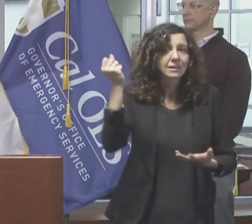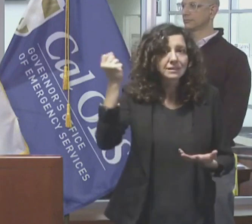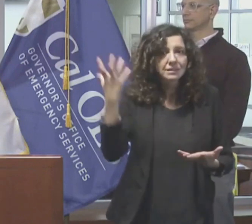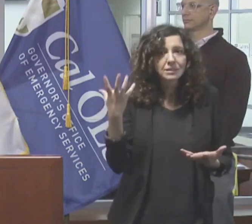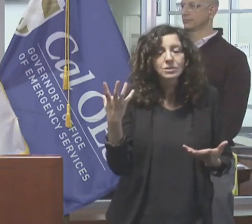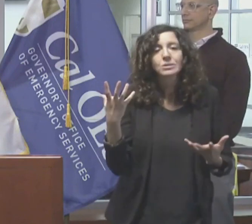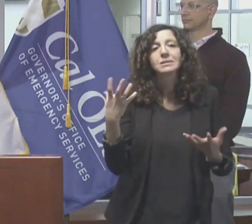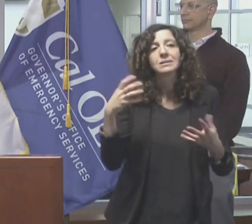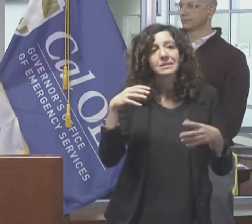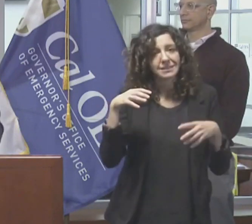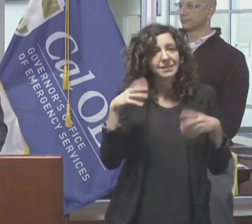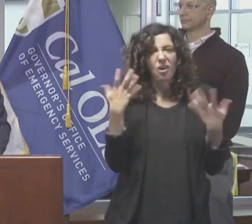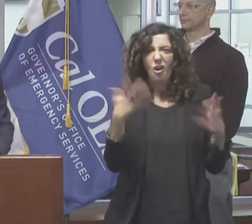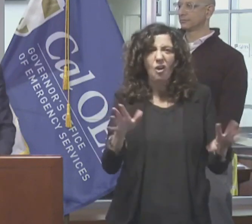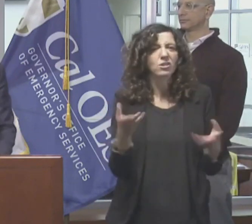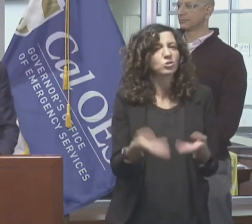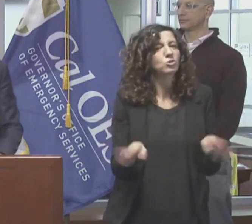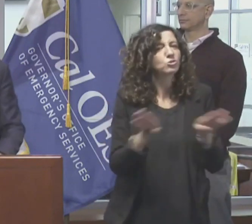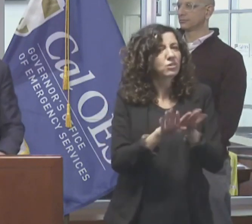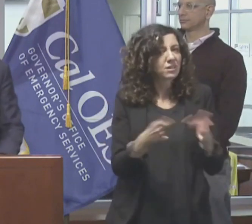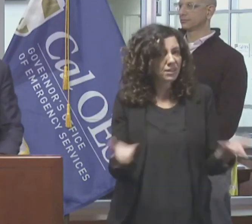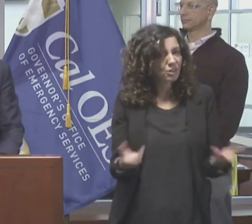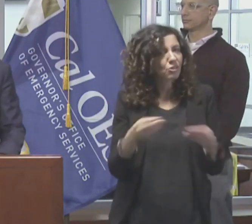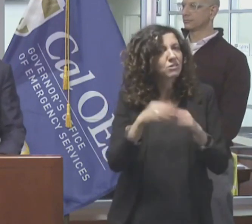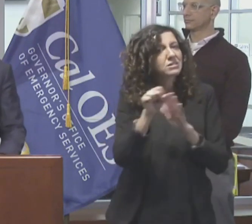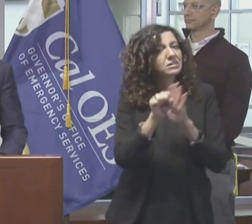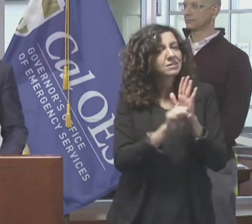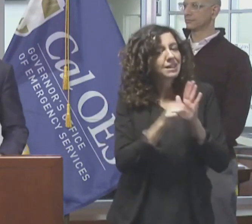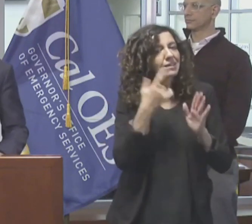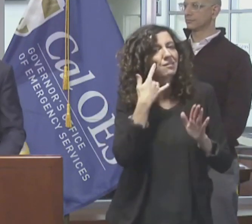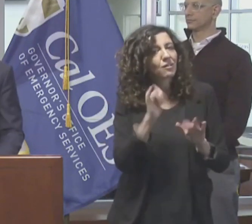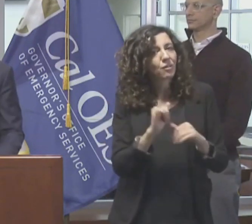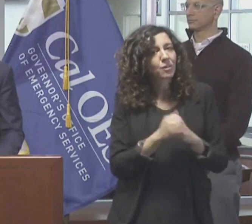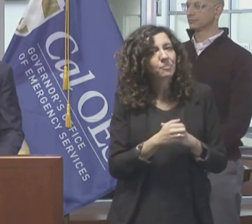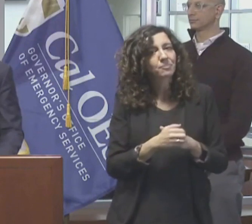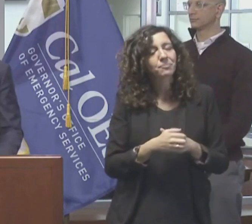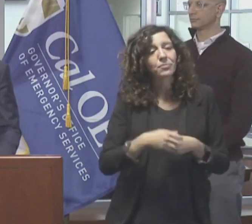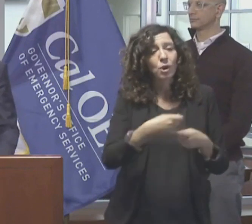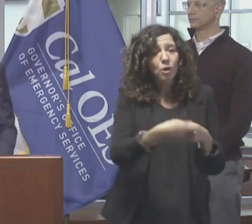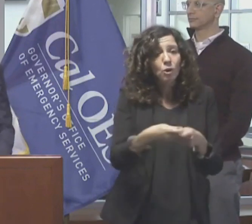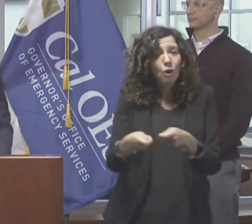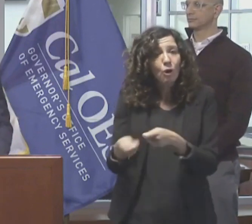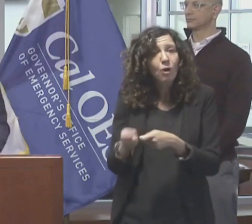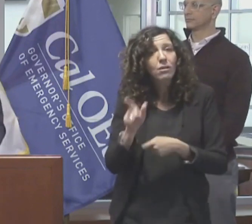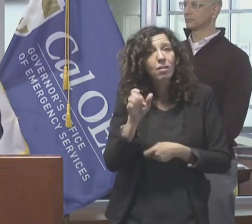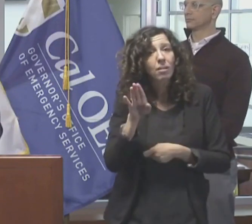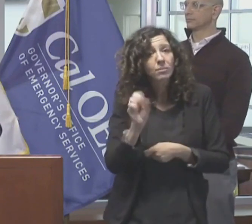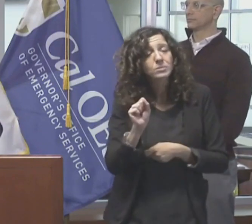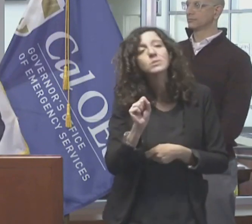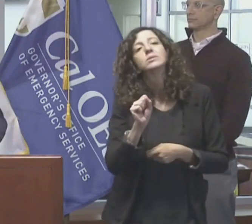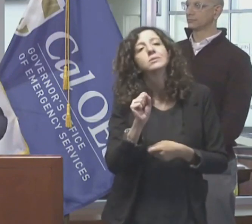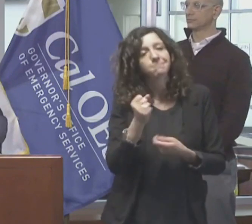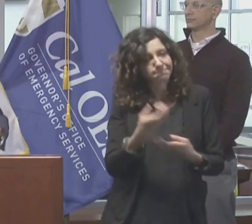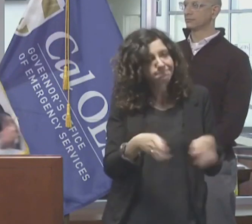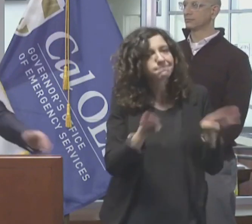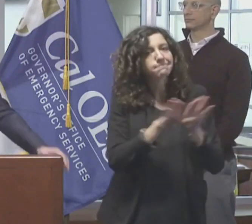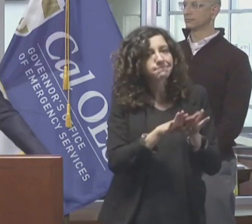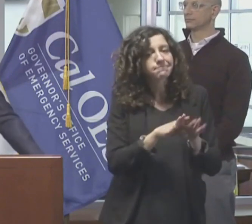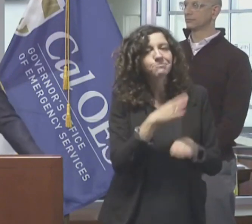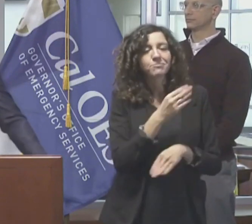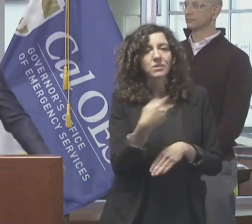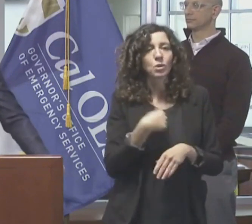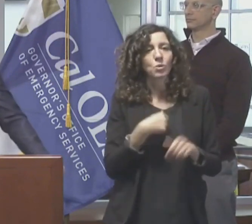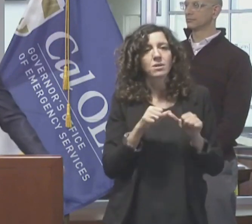in America that have already shut down here in the state of California, card clubs accordingly. And we